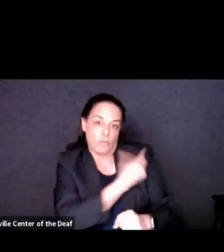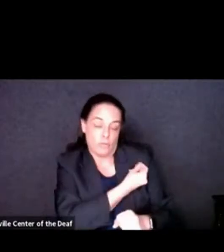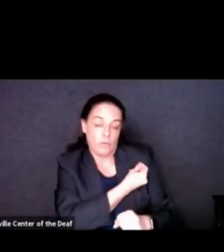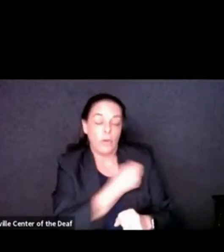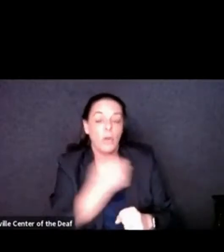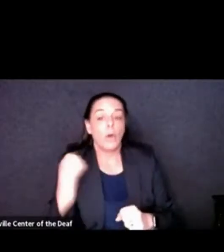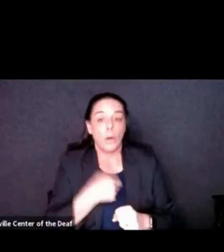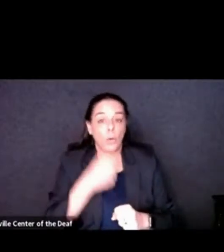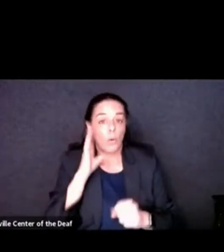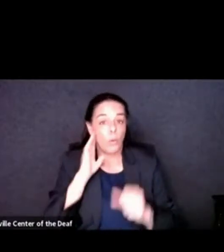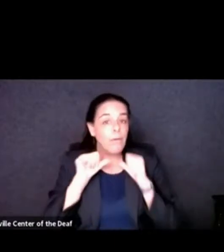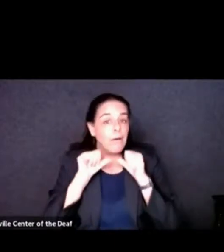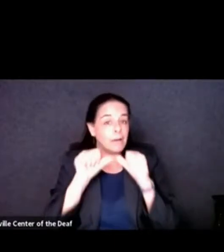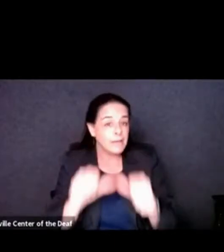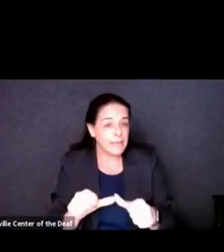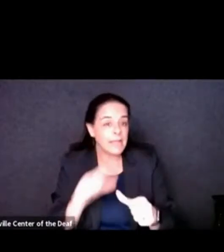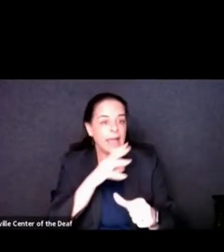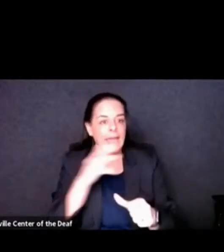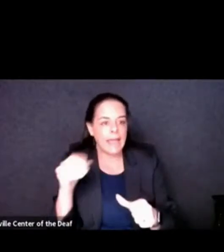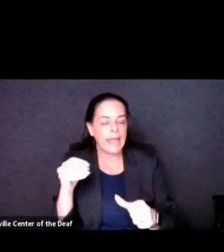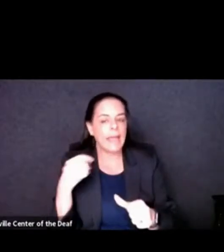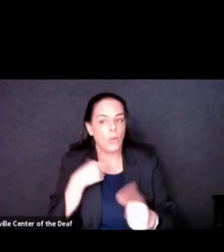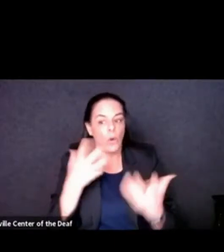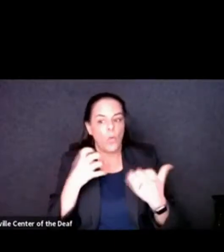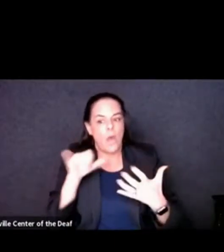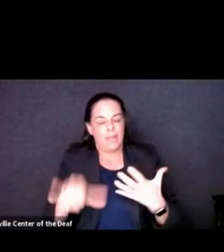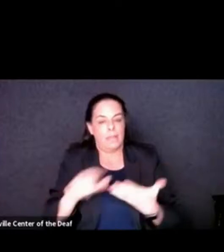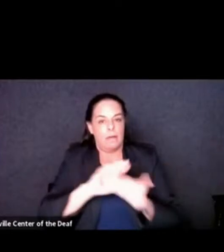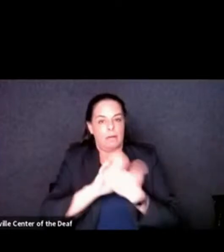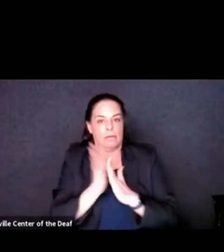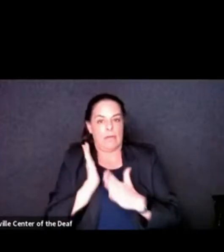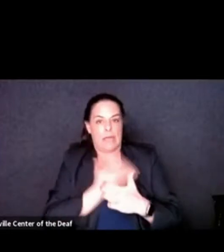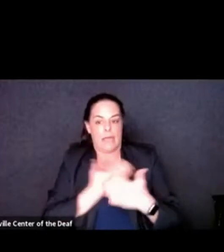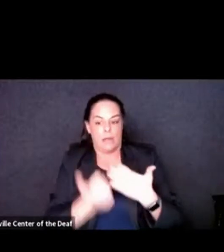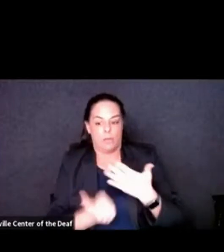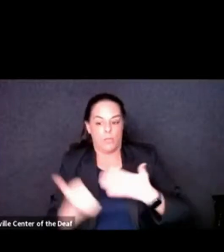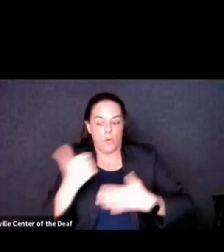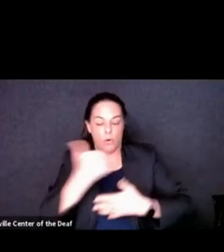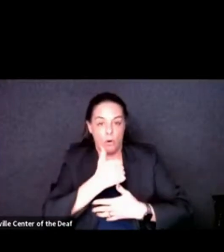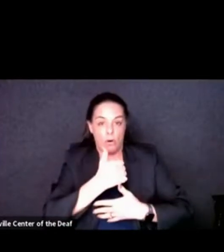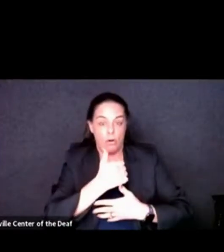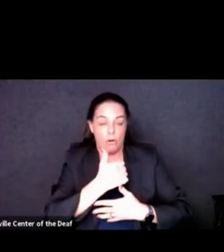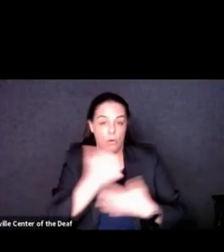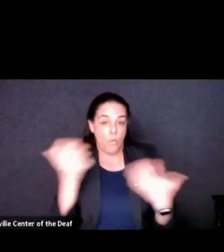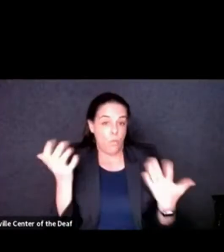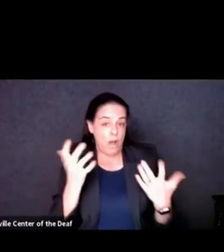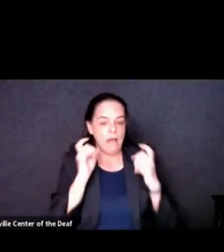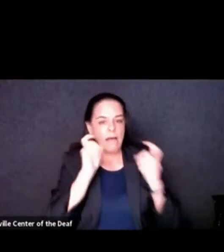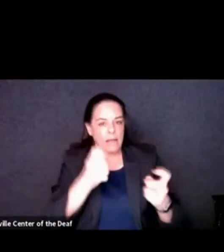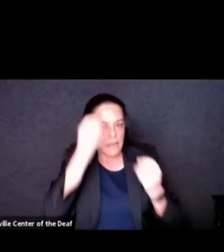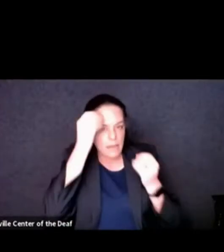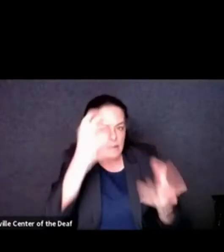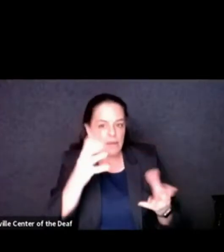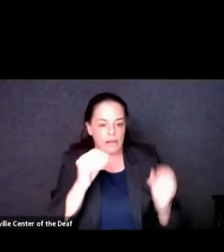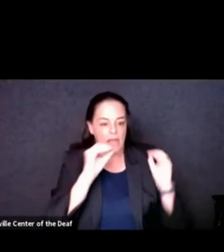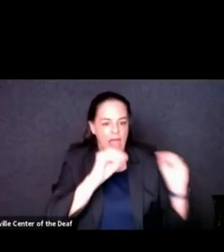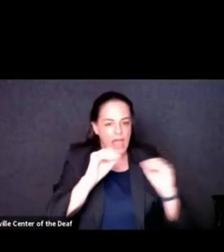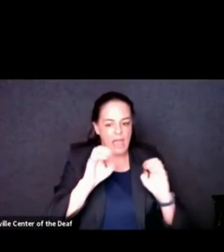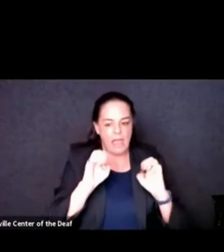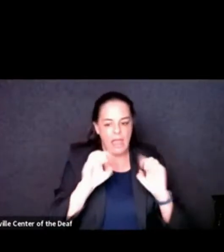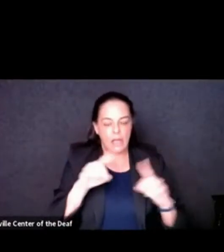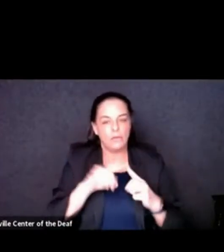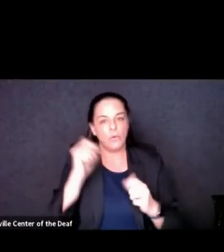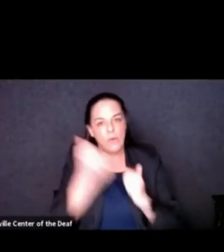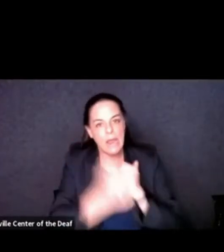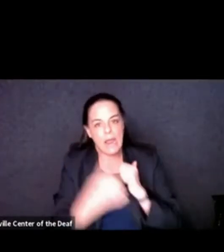be a priority for us, to work to provide information and education to everyone in our community